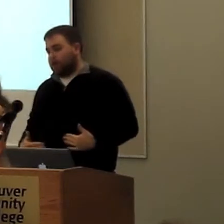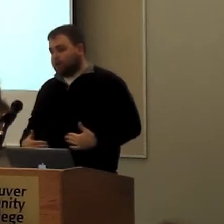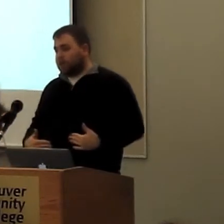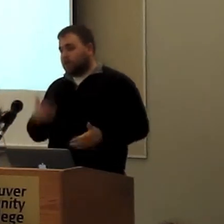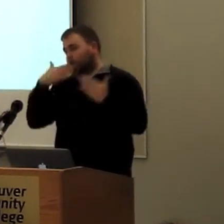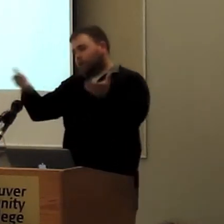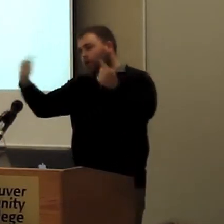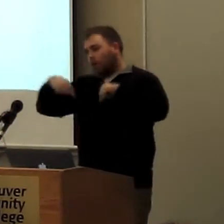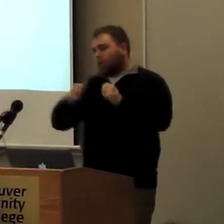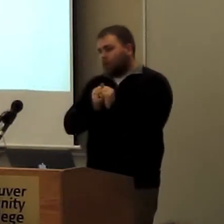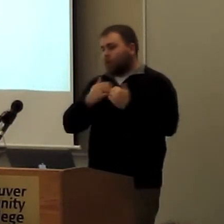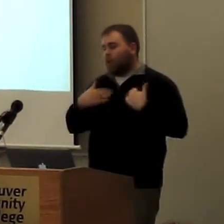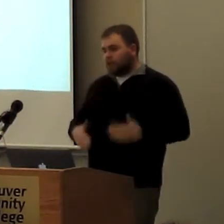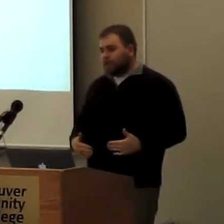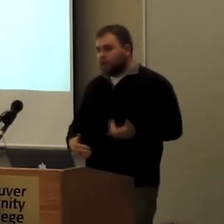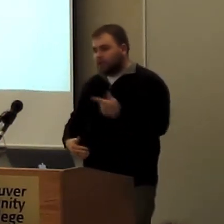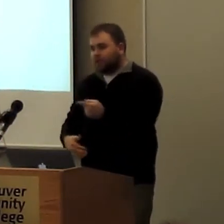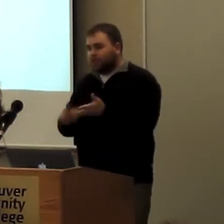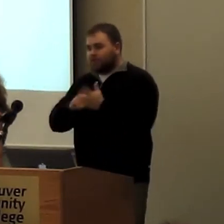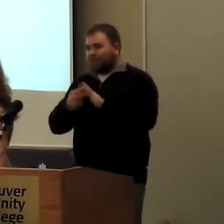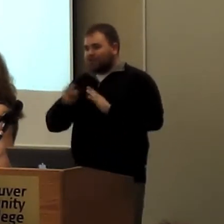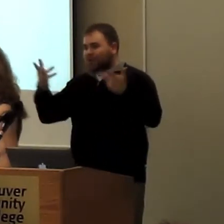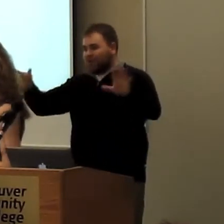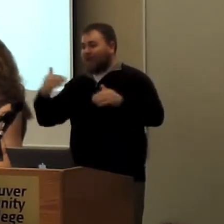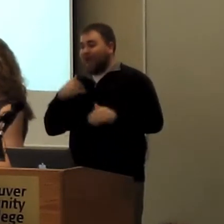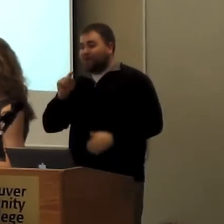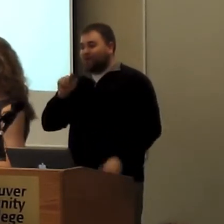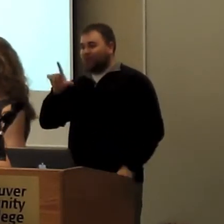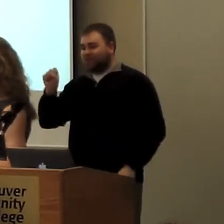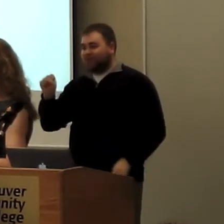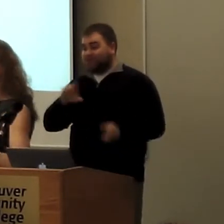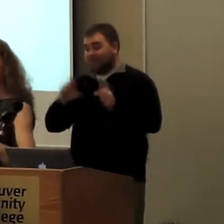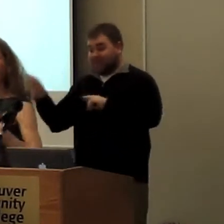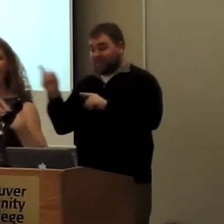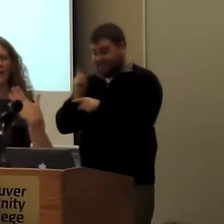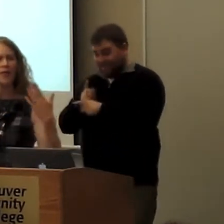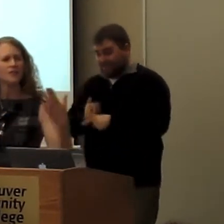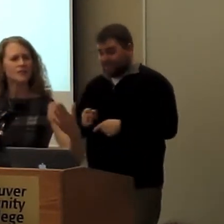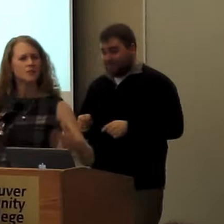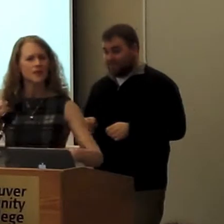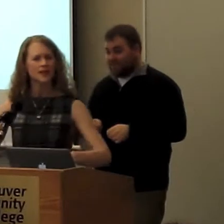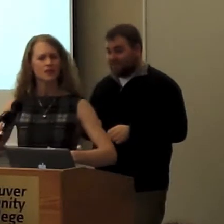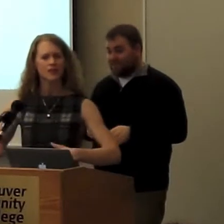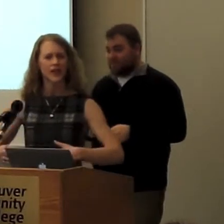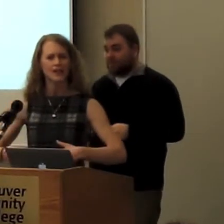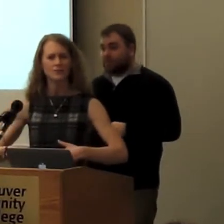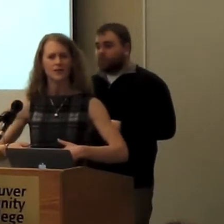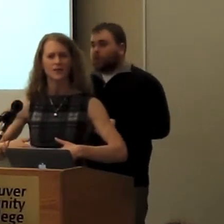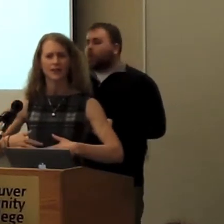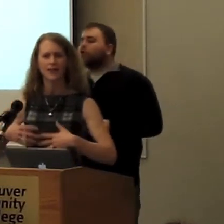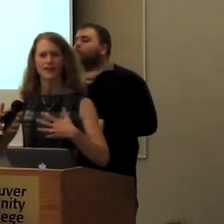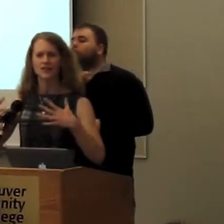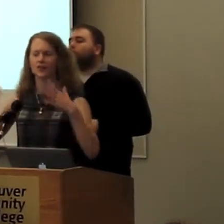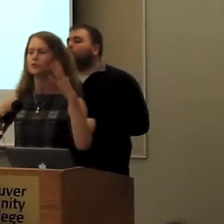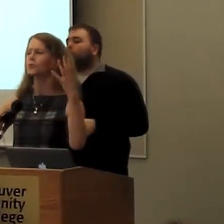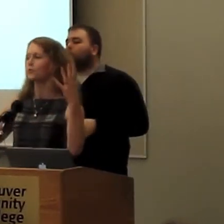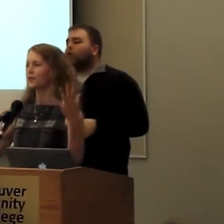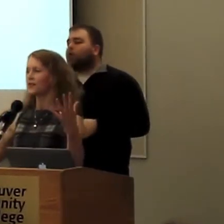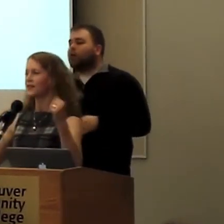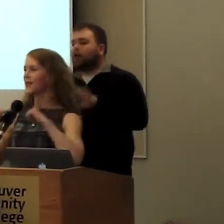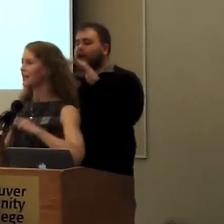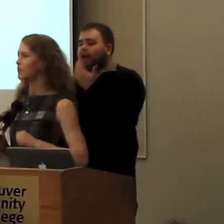bodies with you today, you have a whole set of learning tools for making sense of the world around you. Now, how often do you begin your class with a